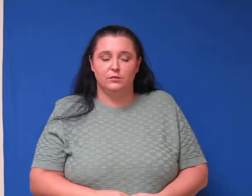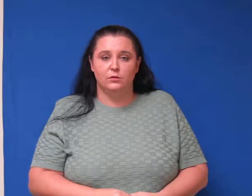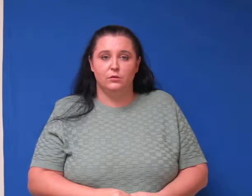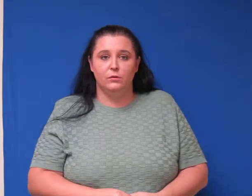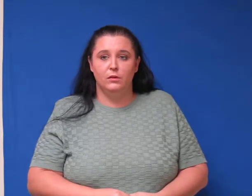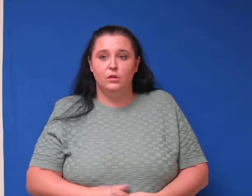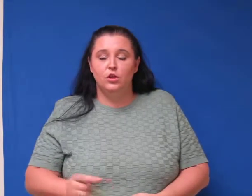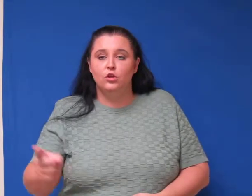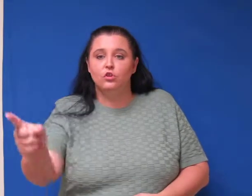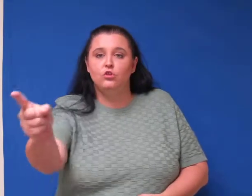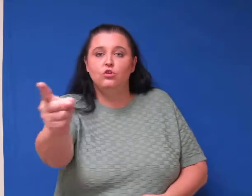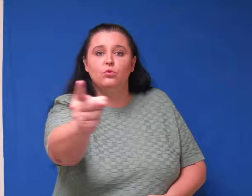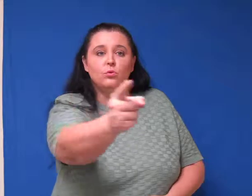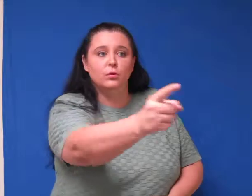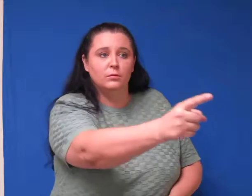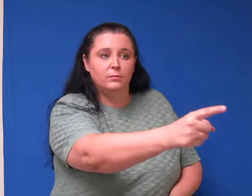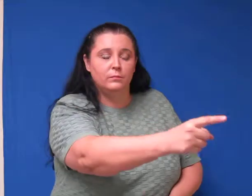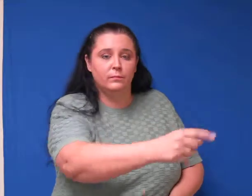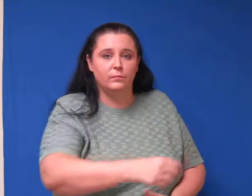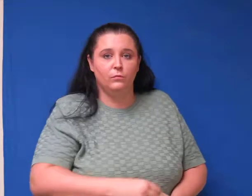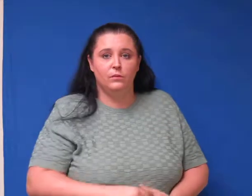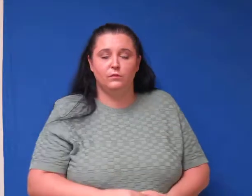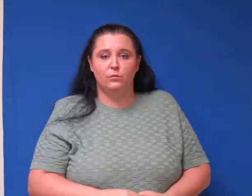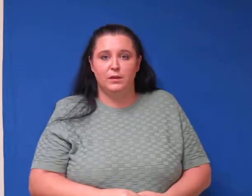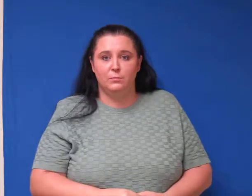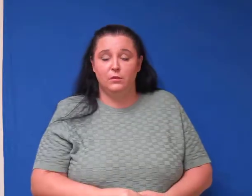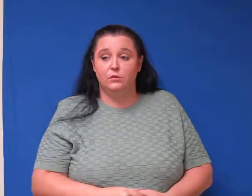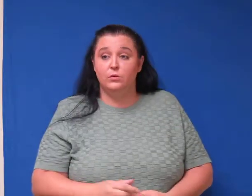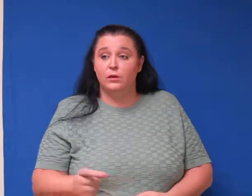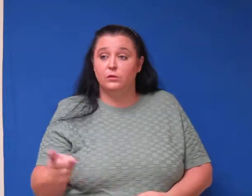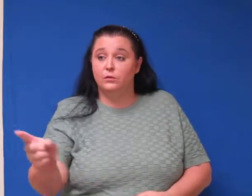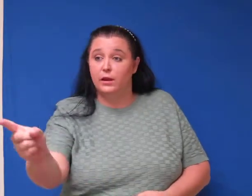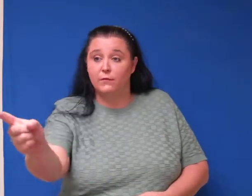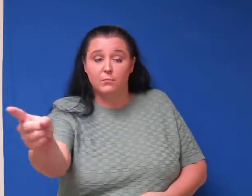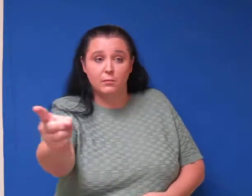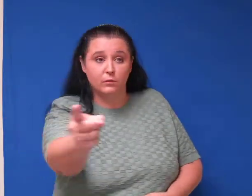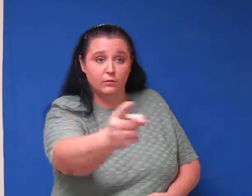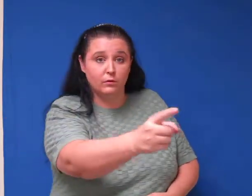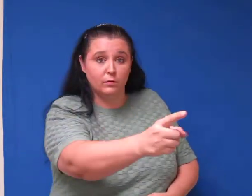2. You, with a sweep, to include every member of the group.